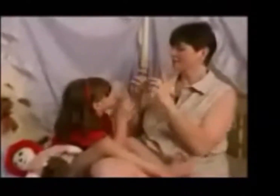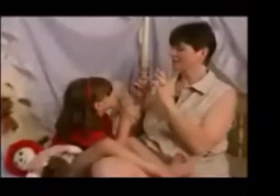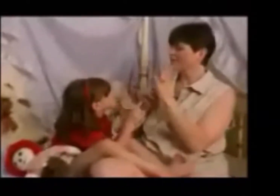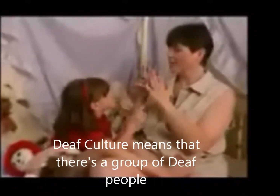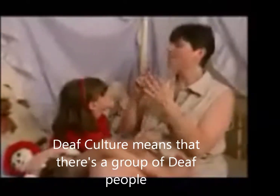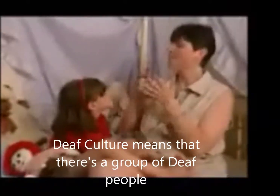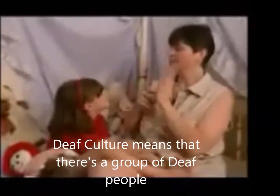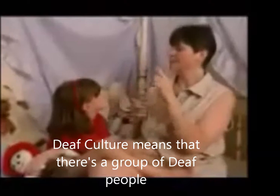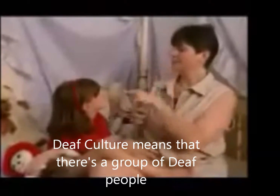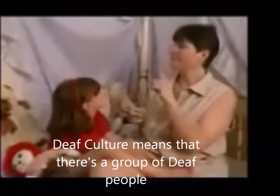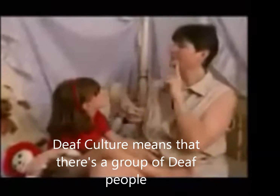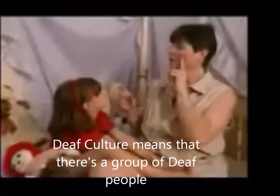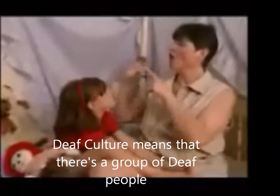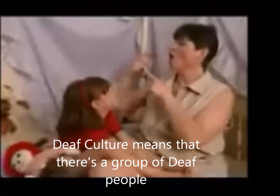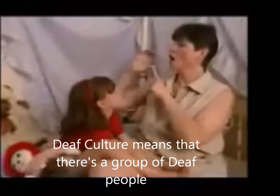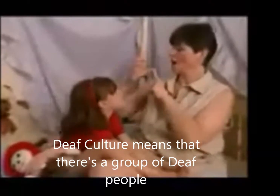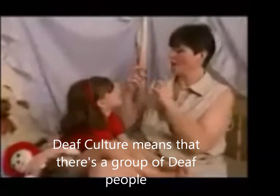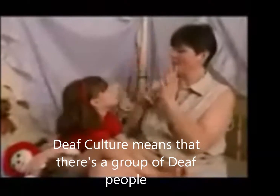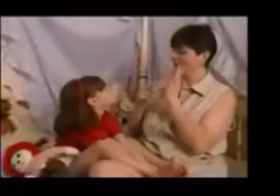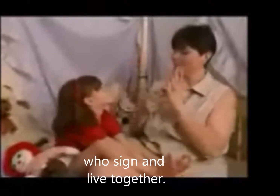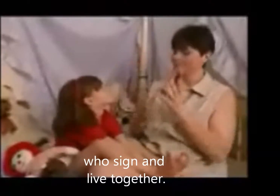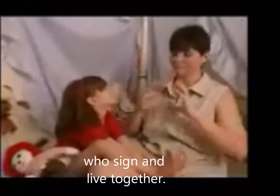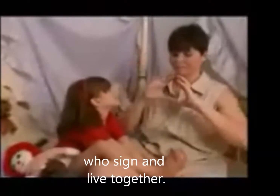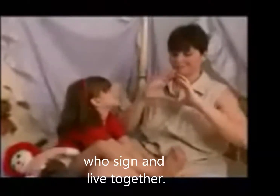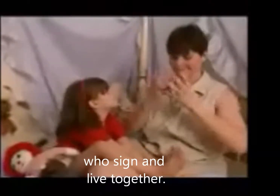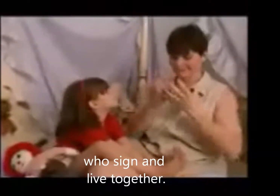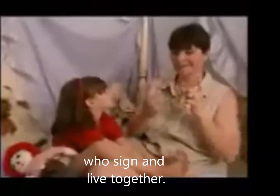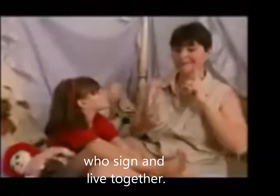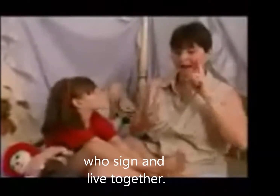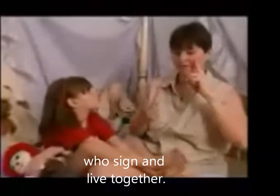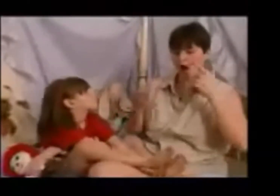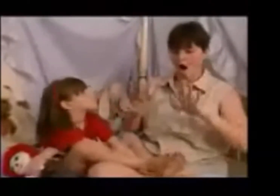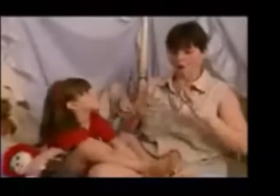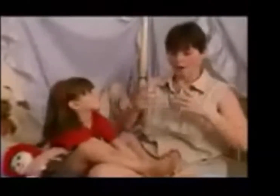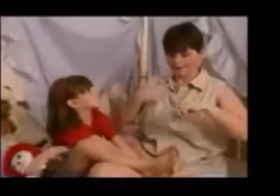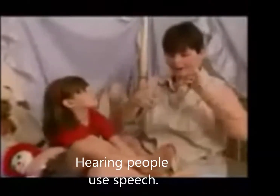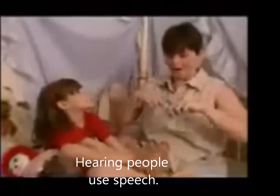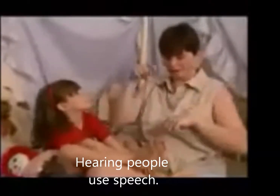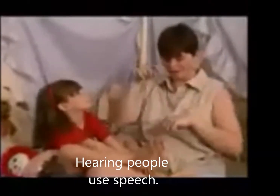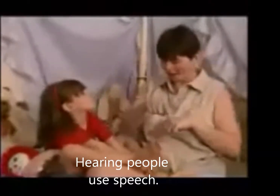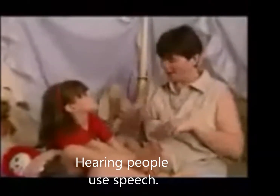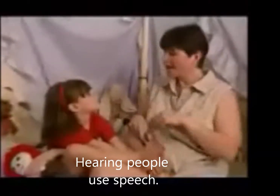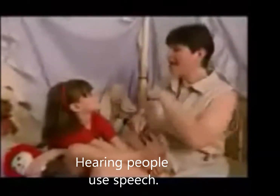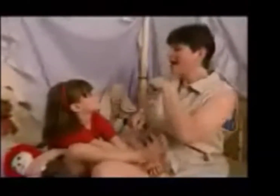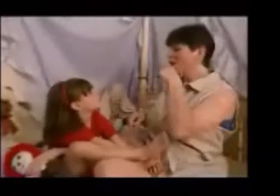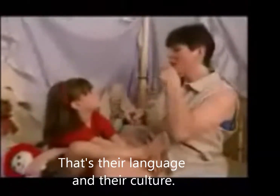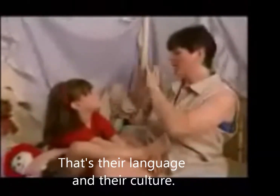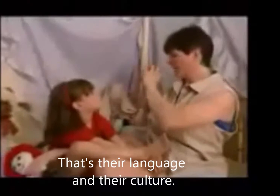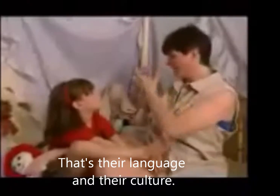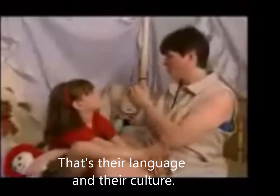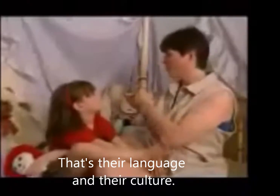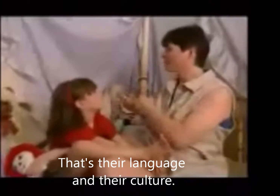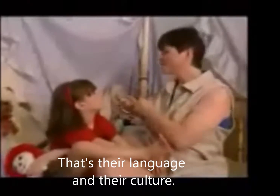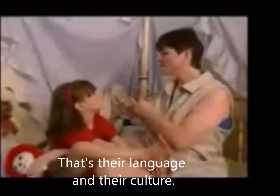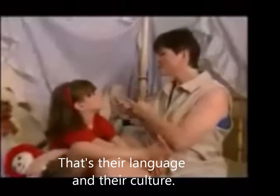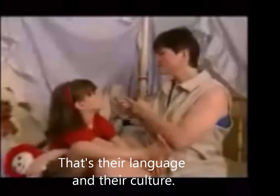Deaf culture means that there's a group of deaf people who sign and live together. Hearing people use speech, that's their language in